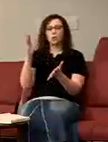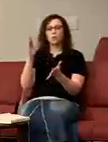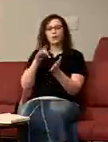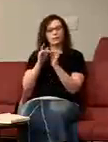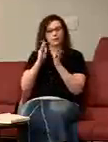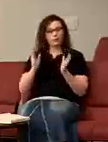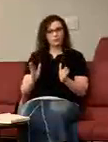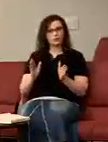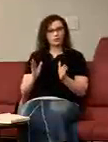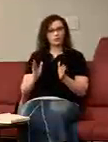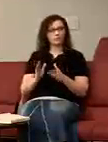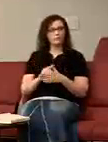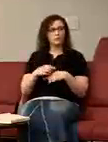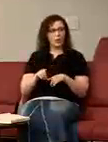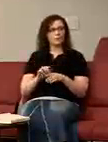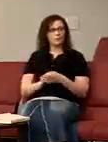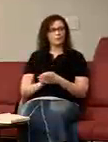what?